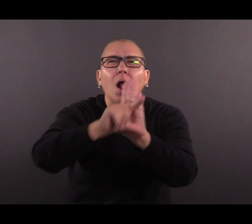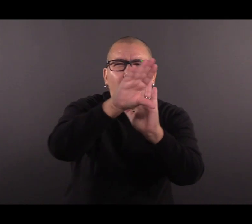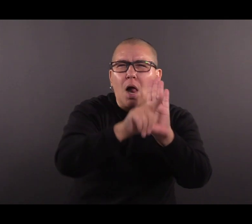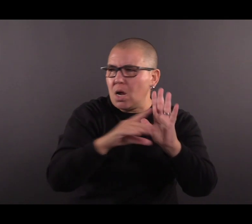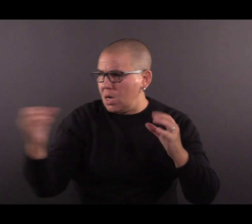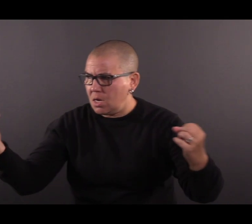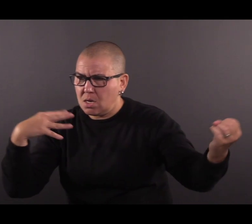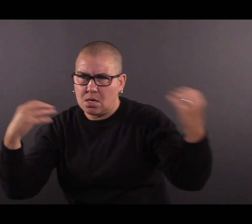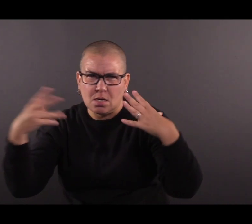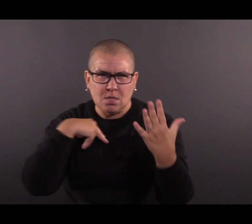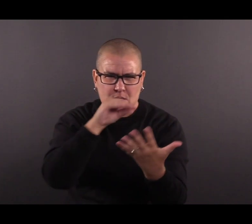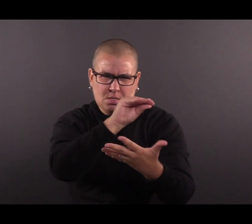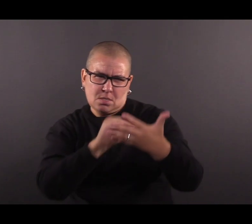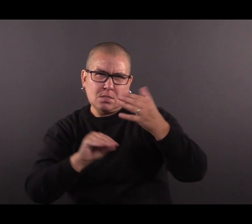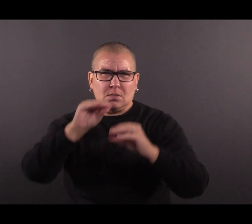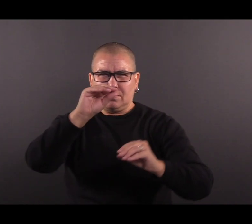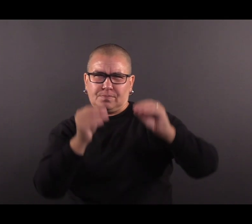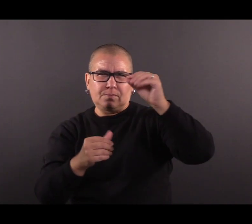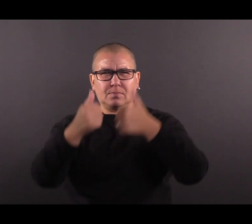ranks each accepted project.